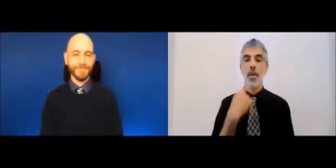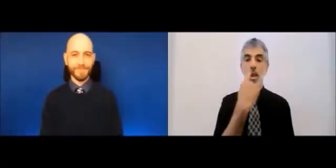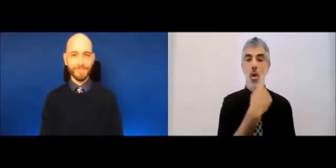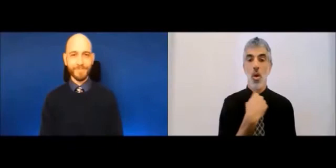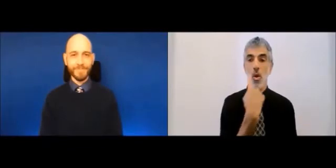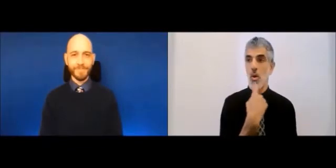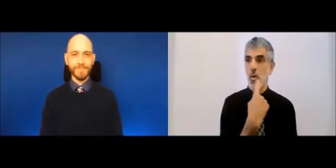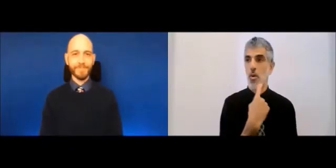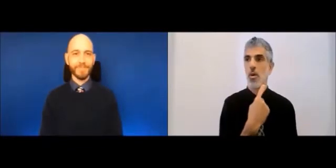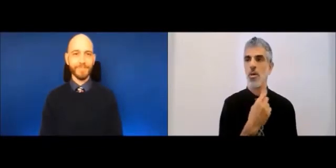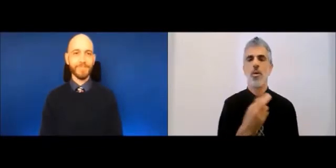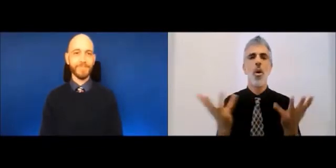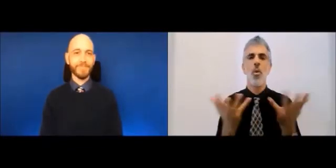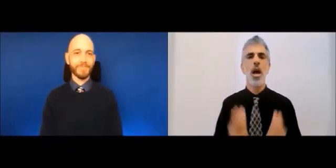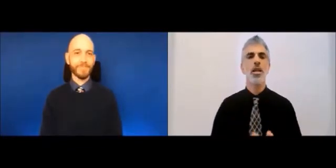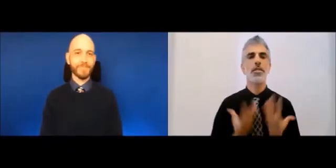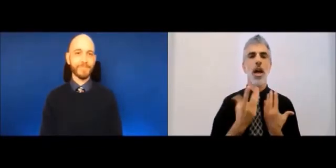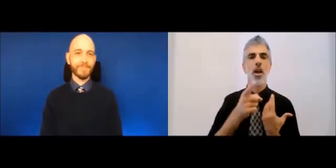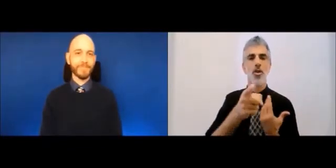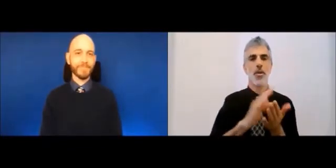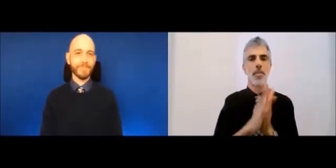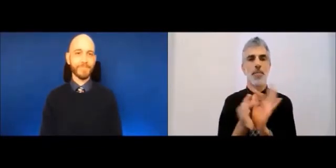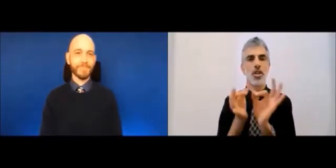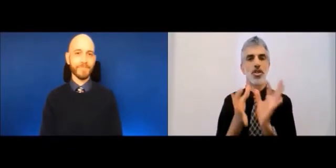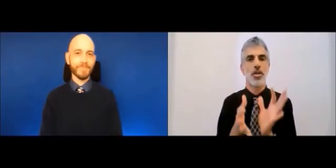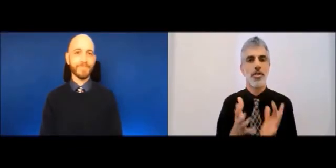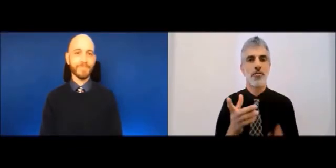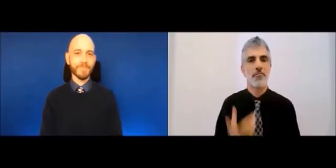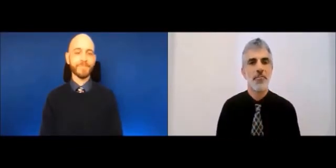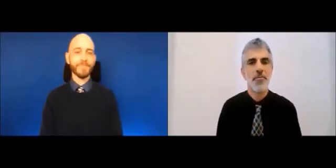Who and what inspired you to become an interpreter?